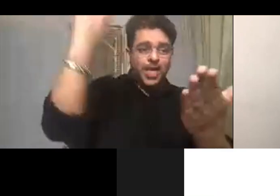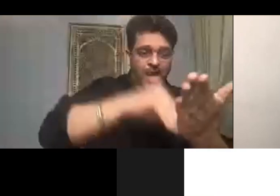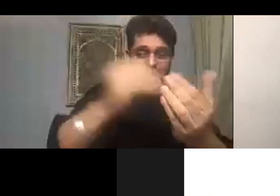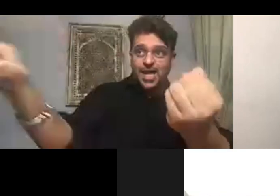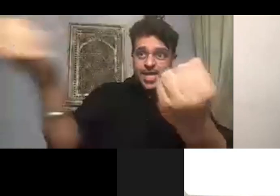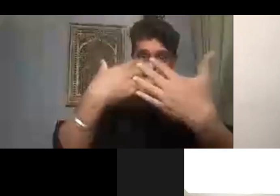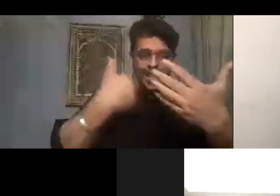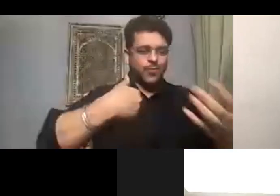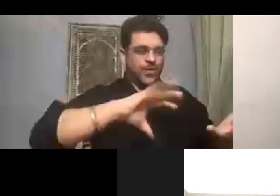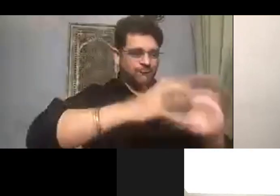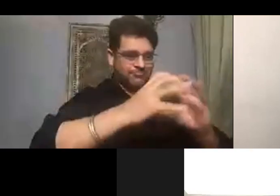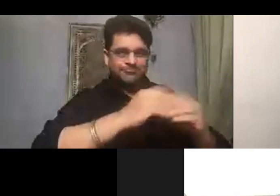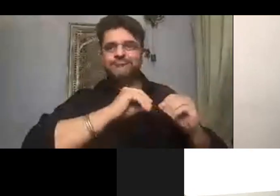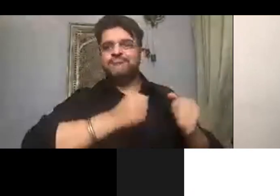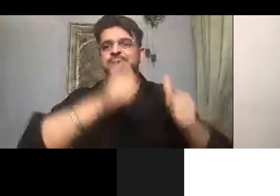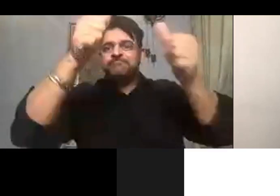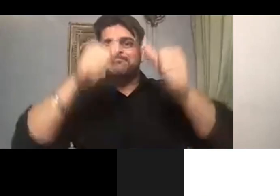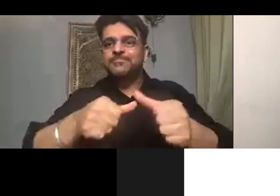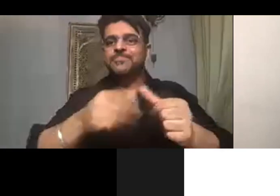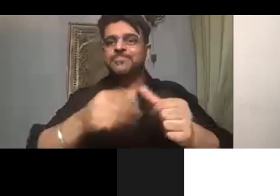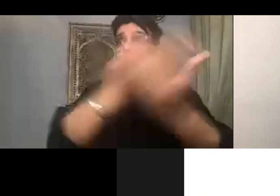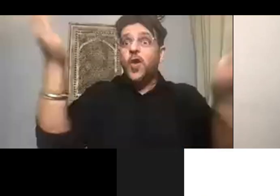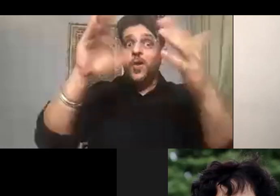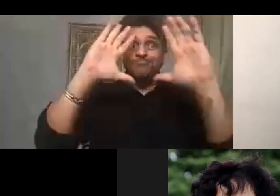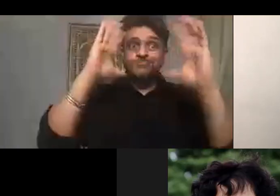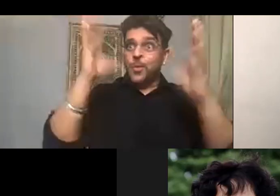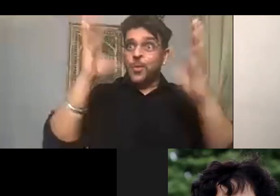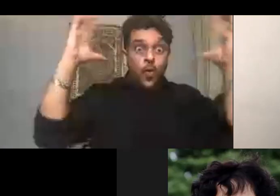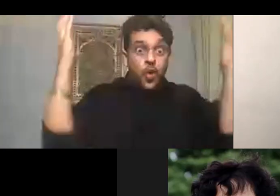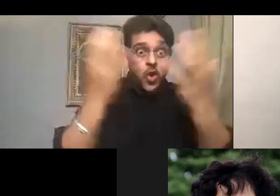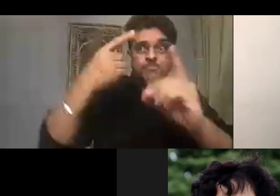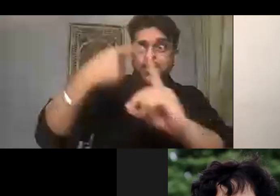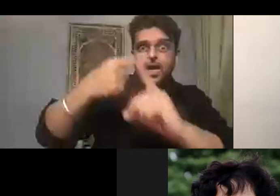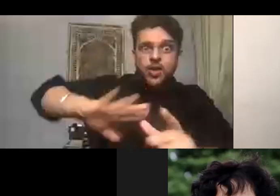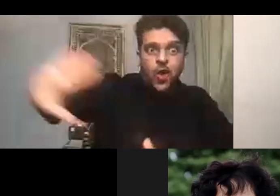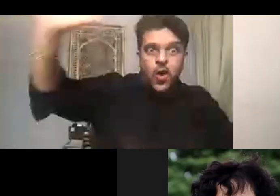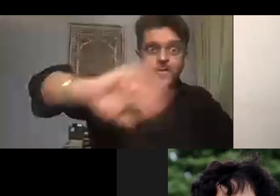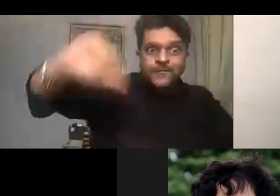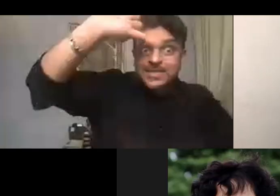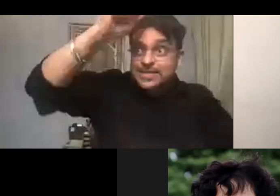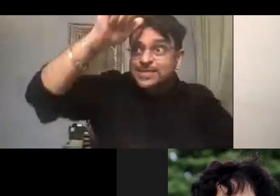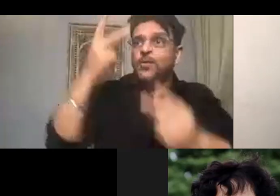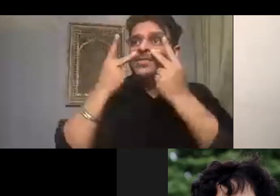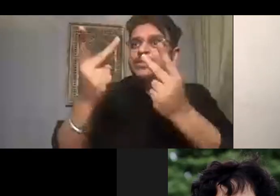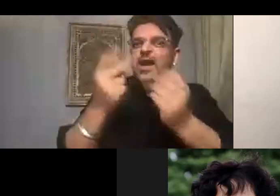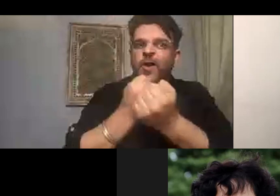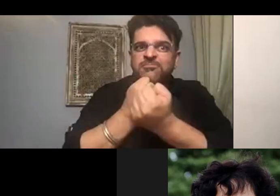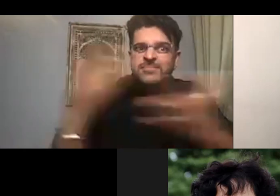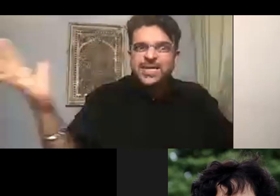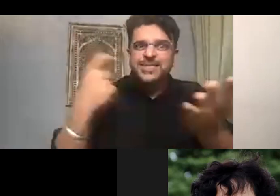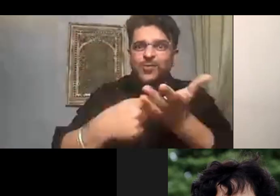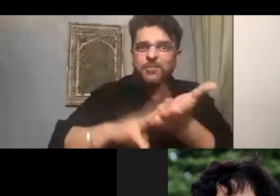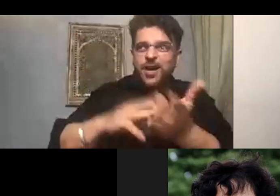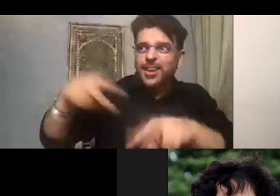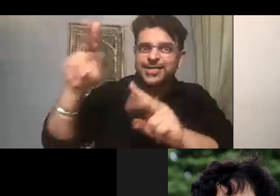So you need to fill out the forms, send us the forms, and we will post them on the website. world, all throughout the country, if in the